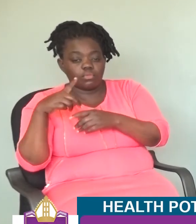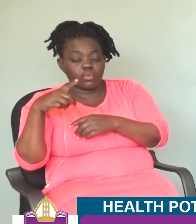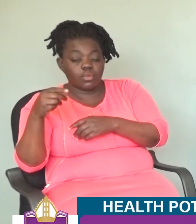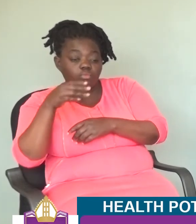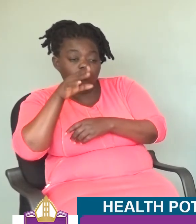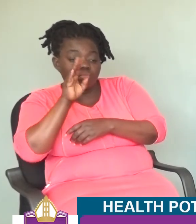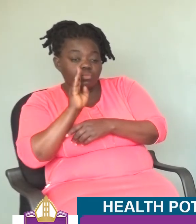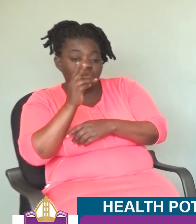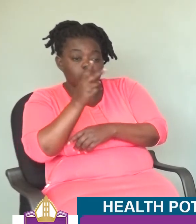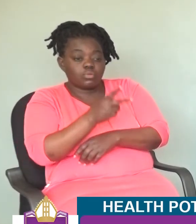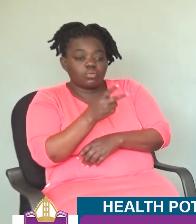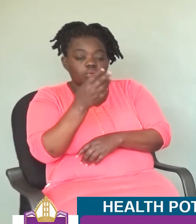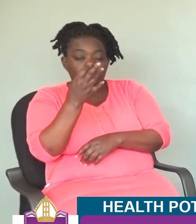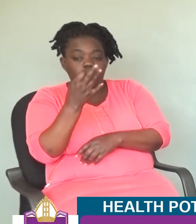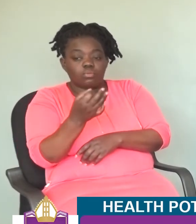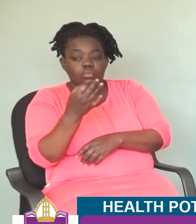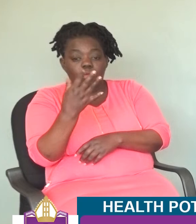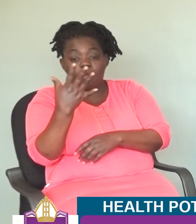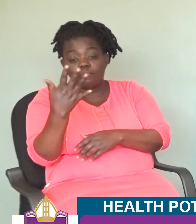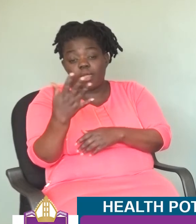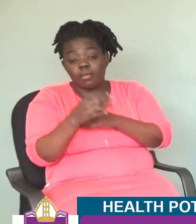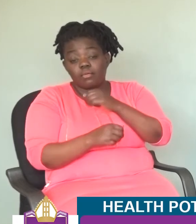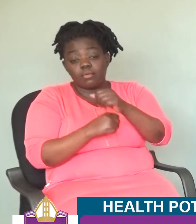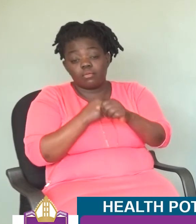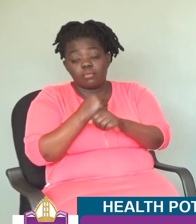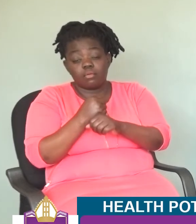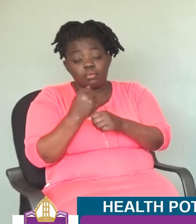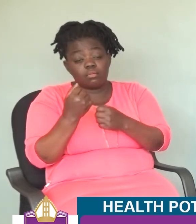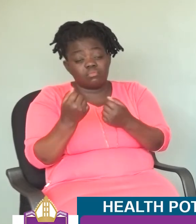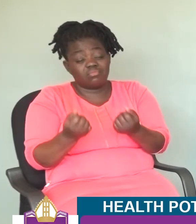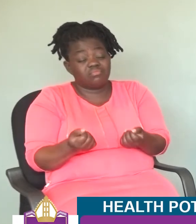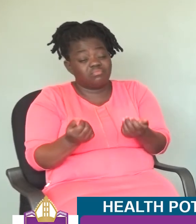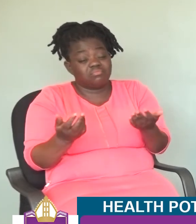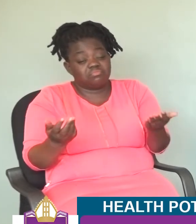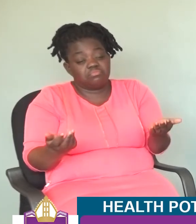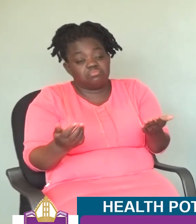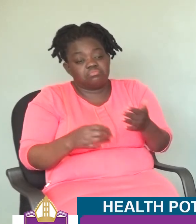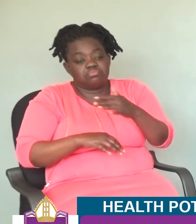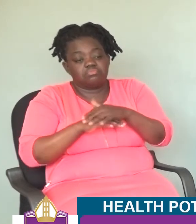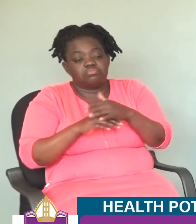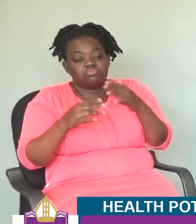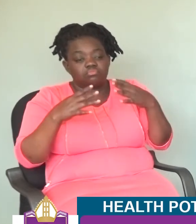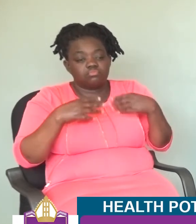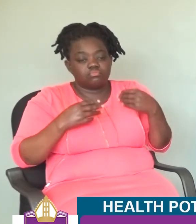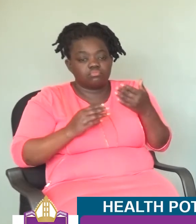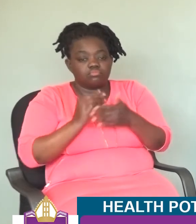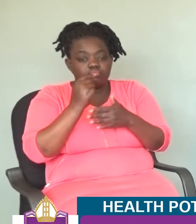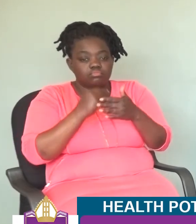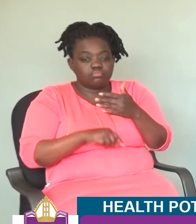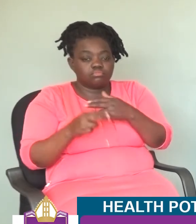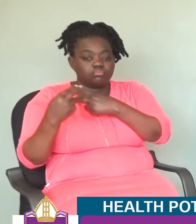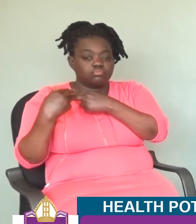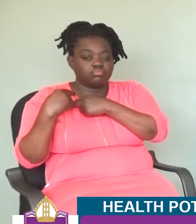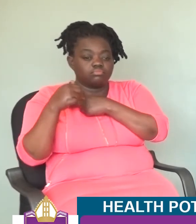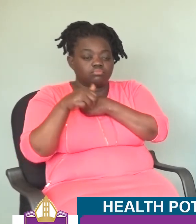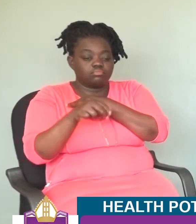3 or 4 or 5 beers. That money is enough for our examination, okay? To pay the clinician. So please, let's accept the fact that you are responsible for